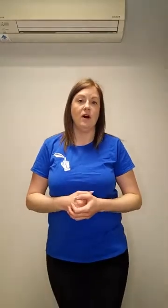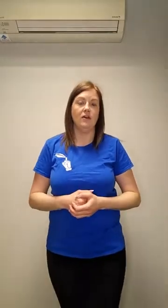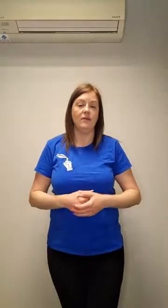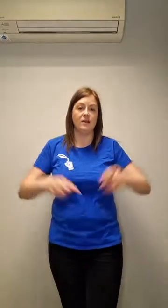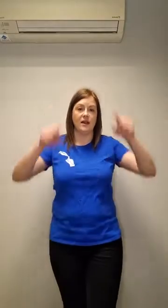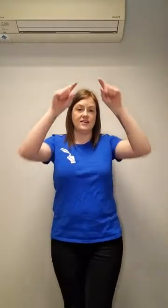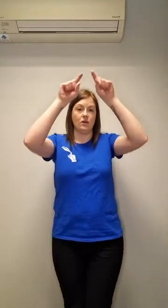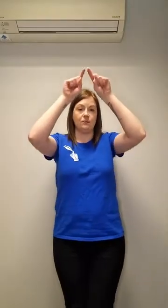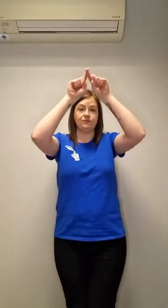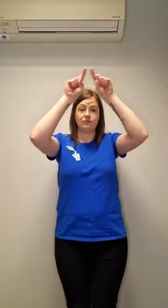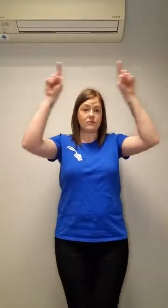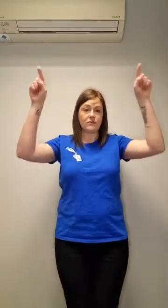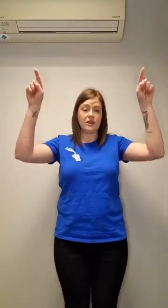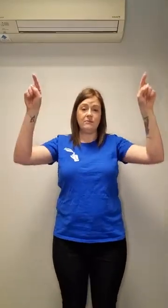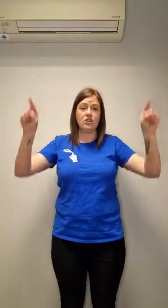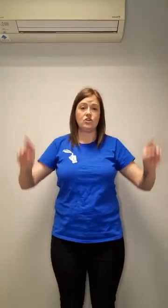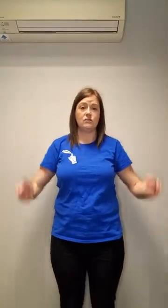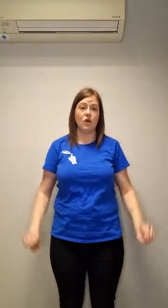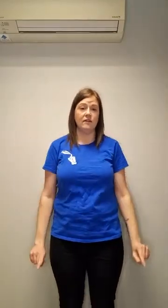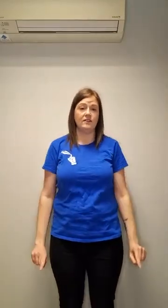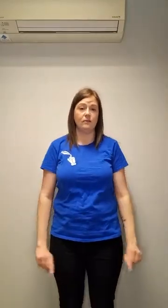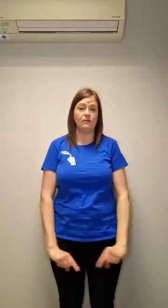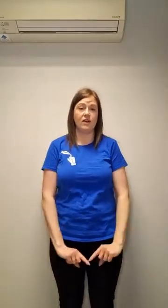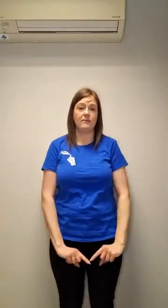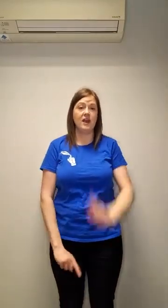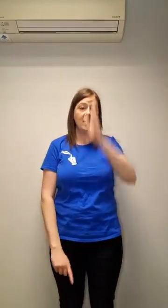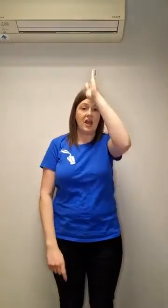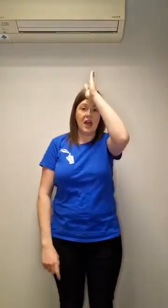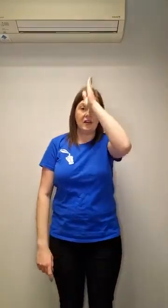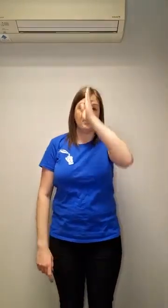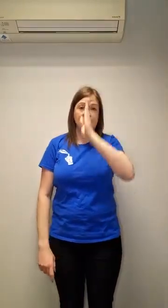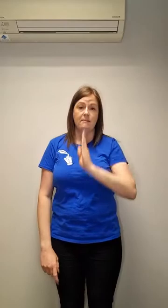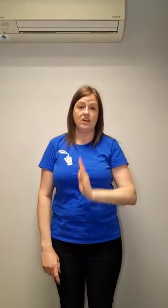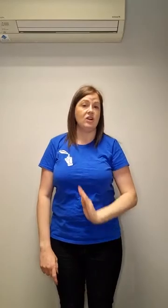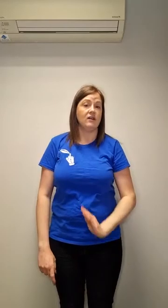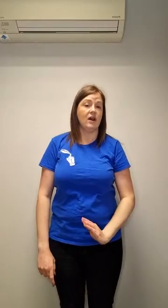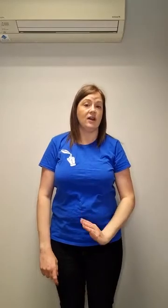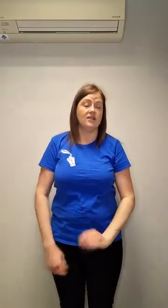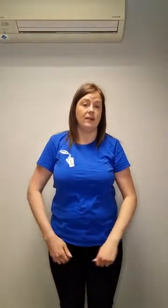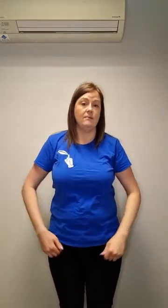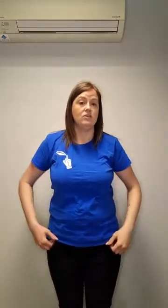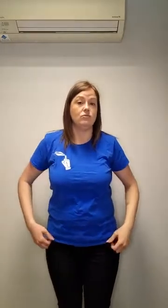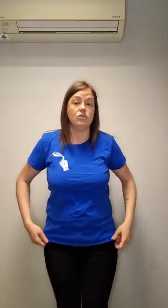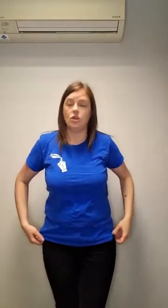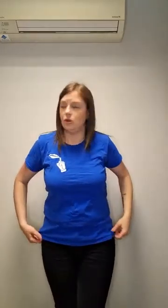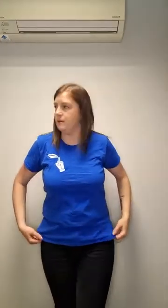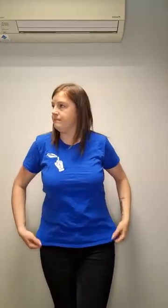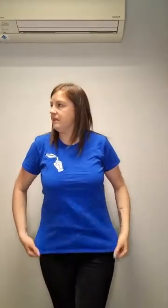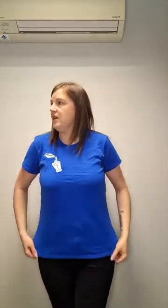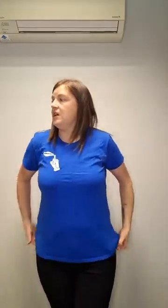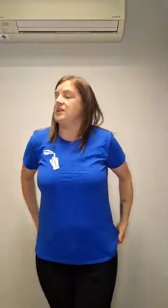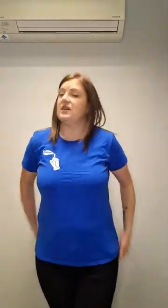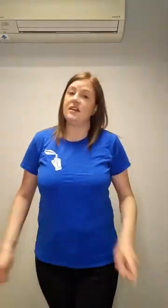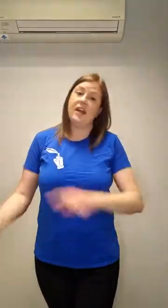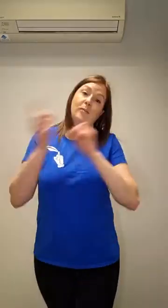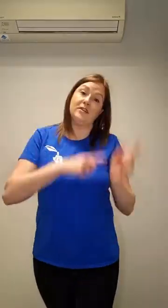partner anyway. So imagine you've got an invisible frame here and there's an imaginary line down the middle too. That's going to help us